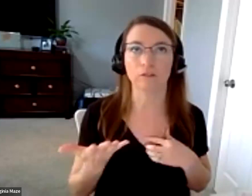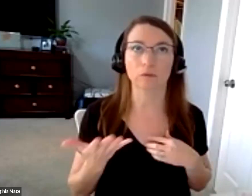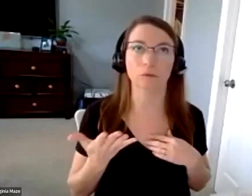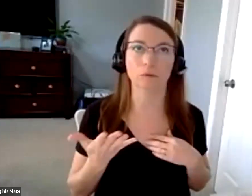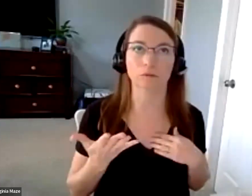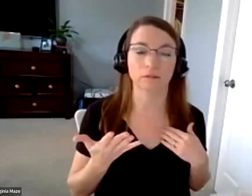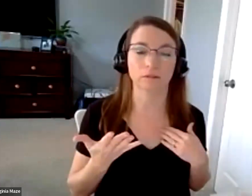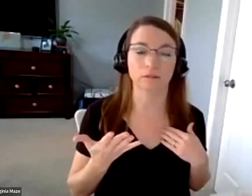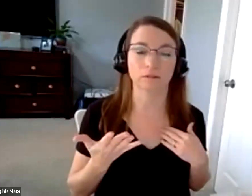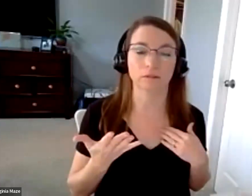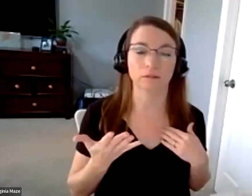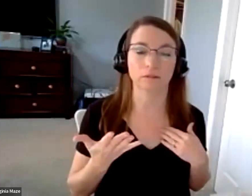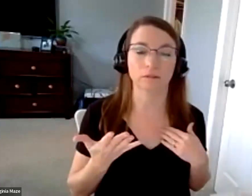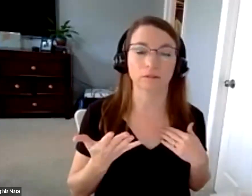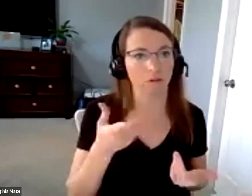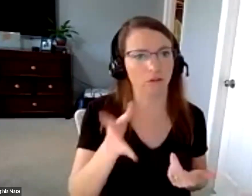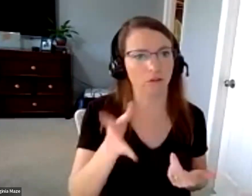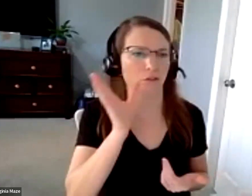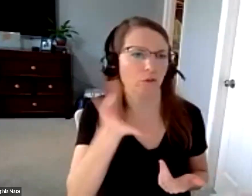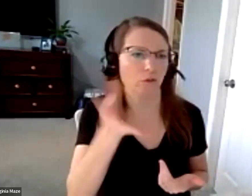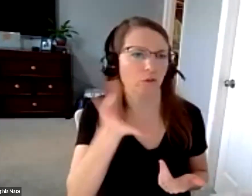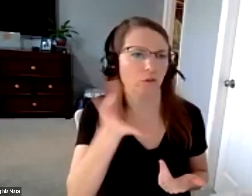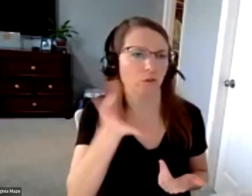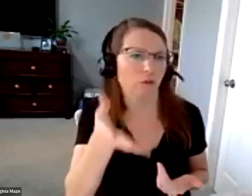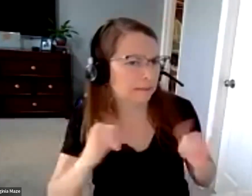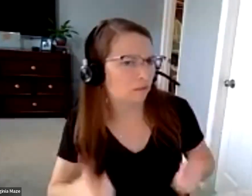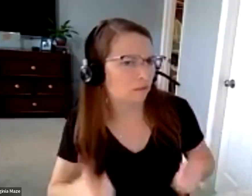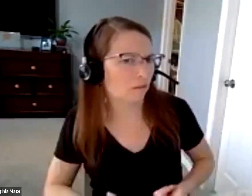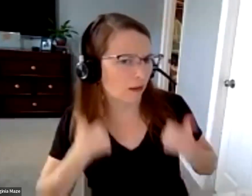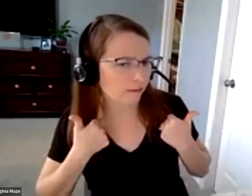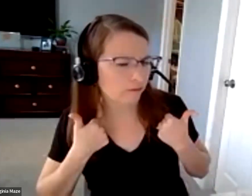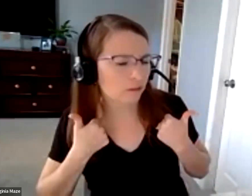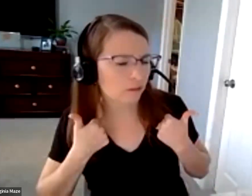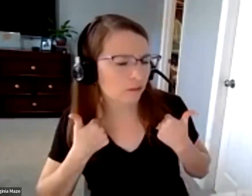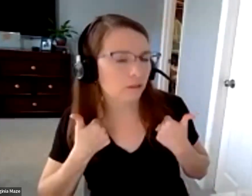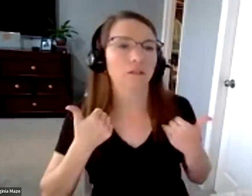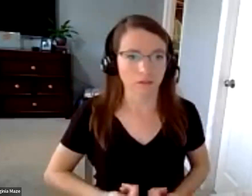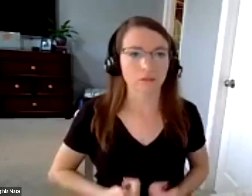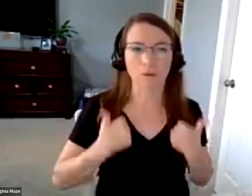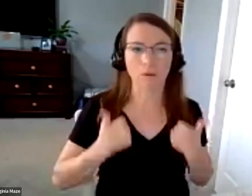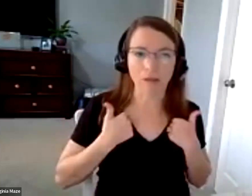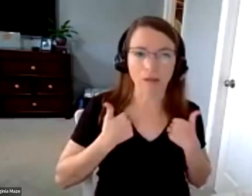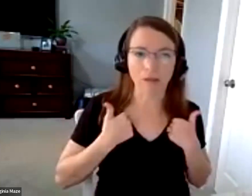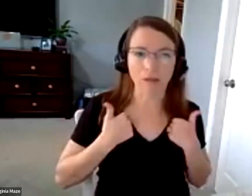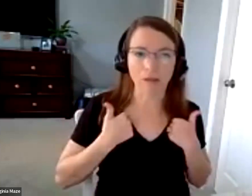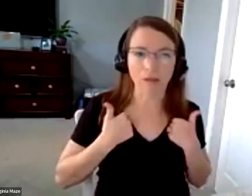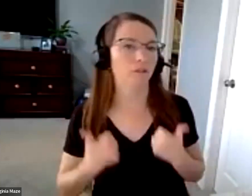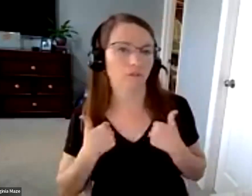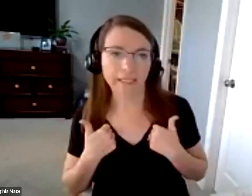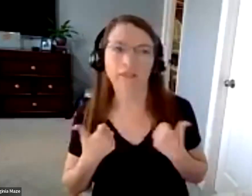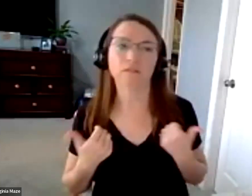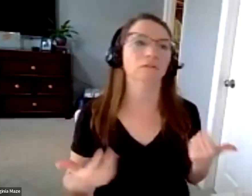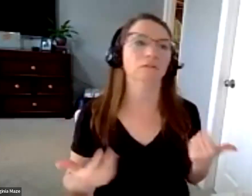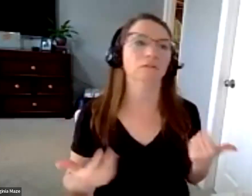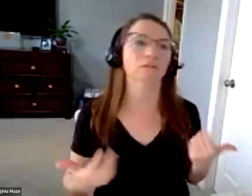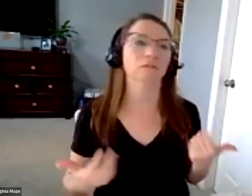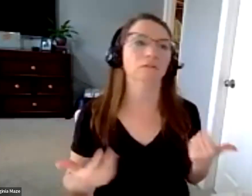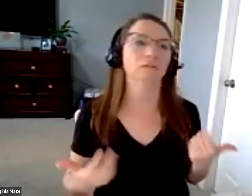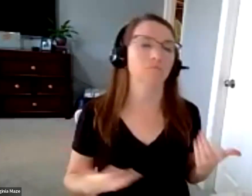Like if someone were to ask, like, is your grandmother still alive? So alive, to live,